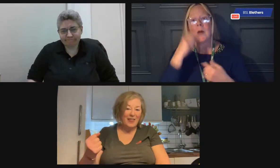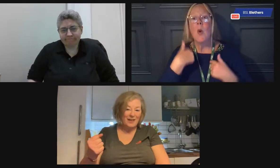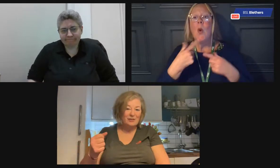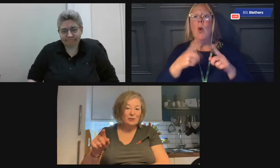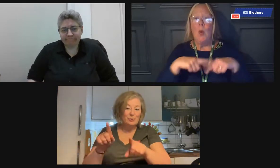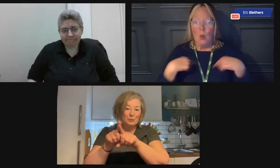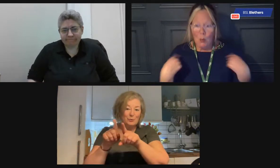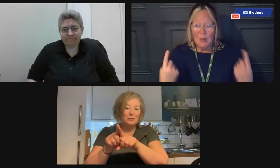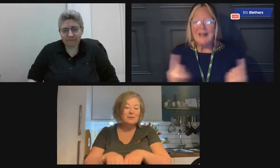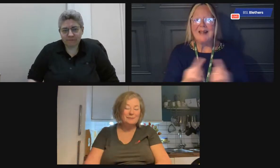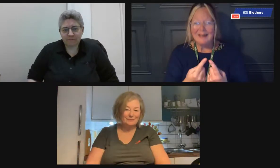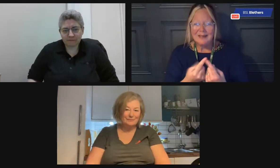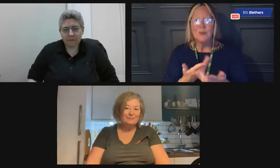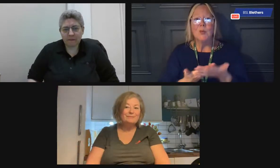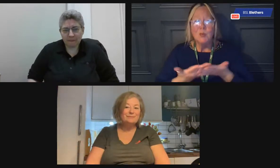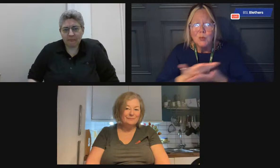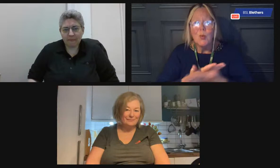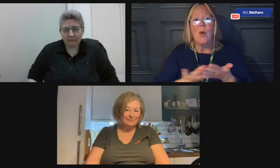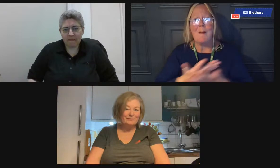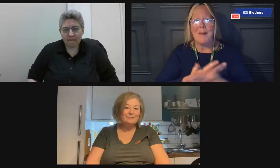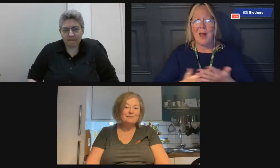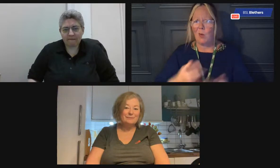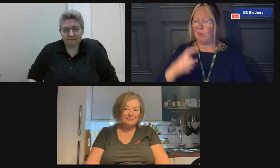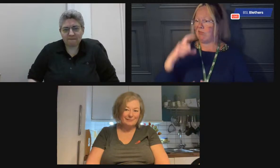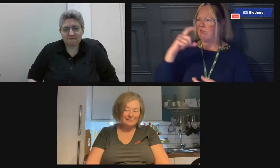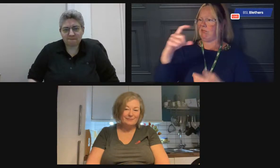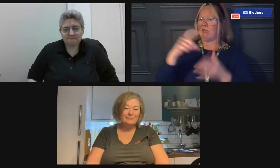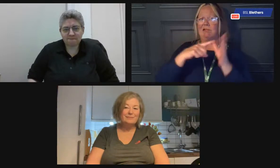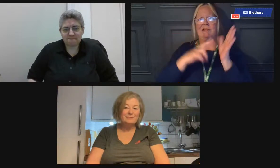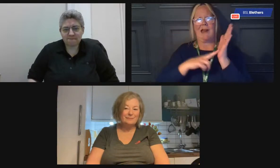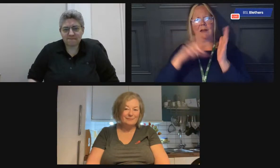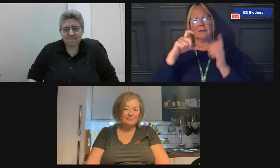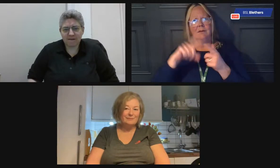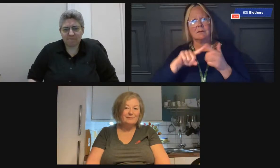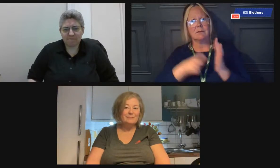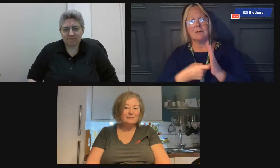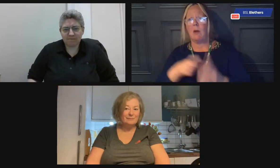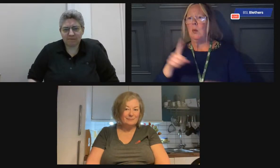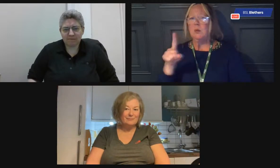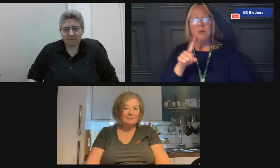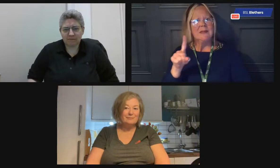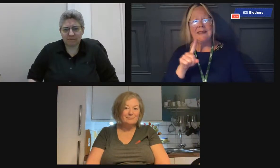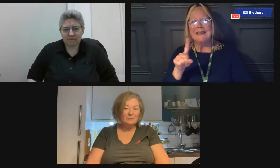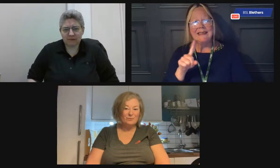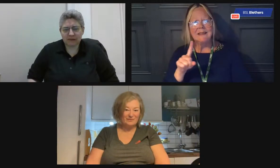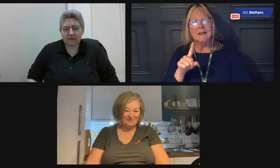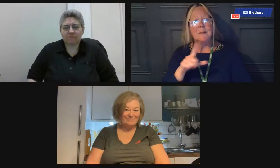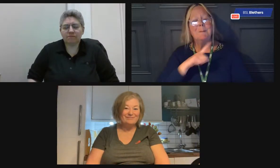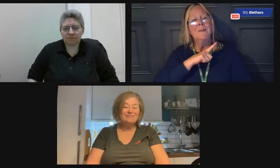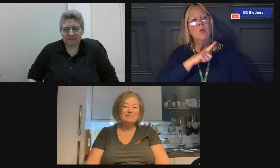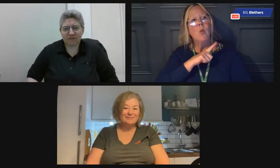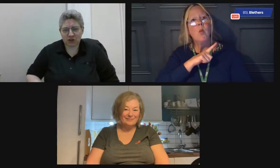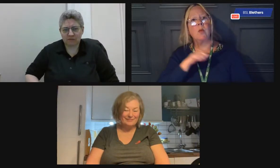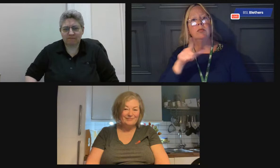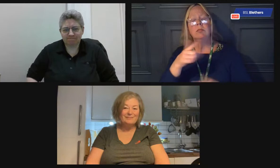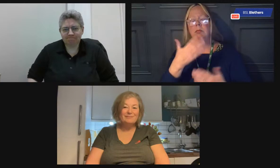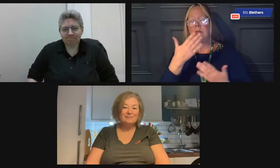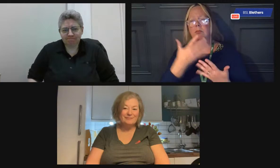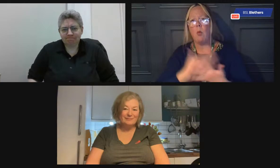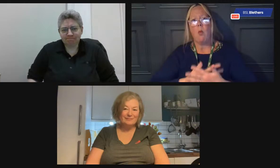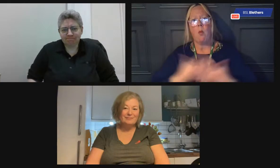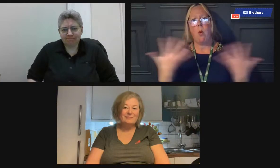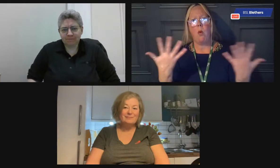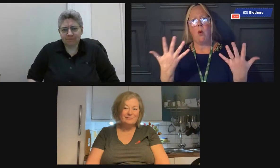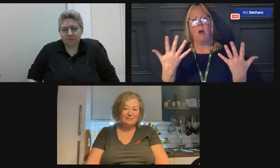talking about cancer more openly. I think Mental we health need as to well. talk about it. We need to say the word. We need to say what